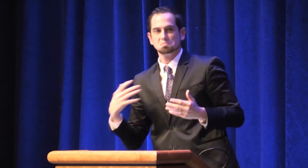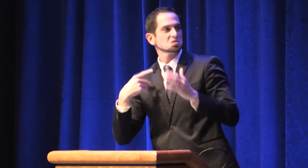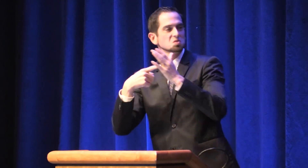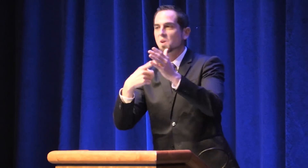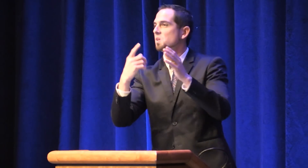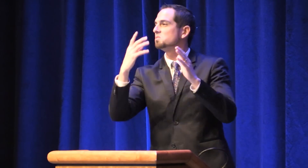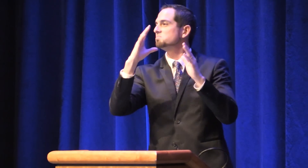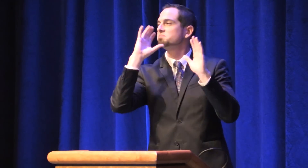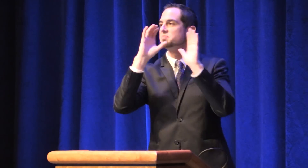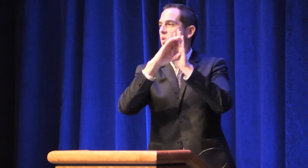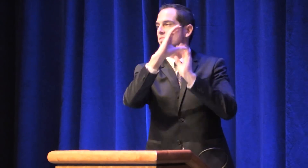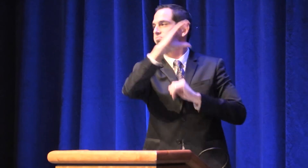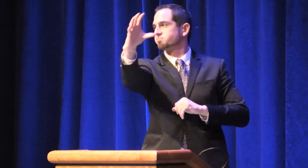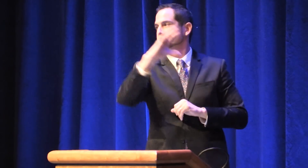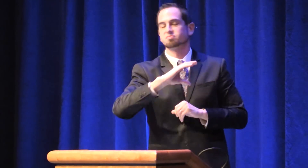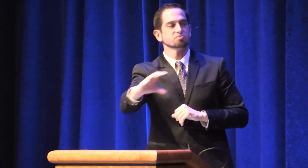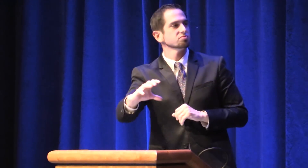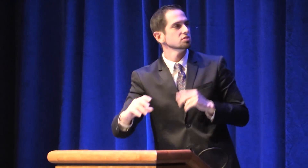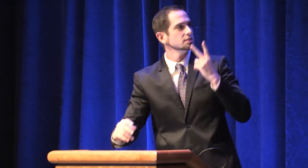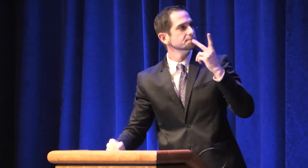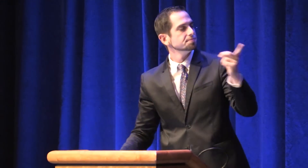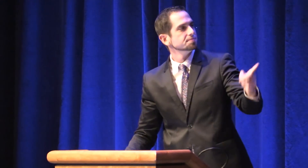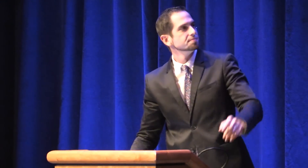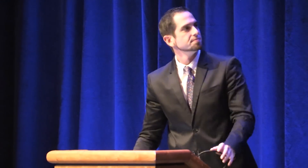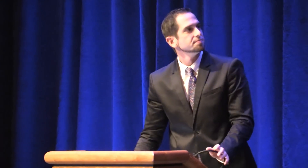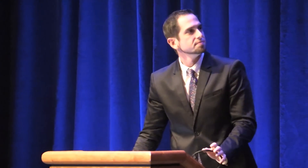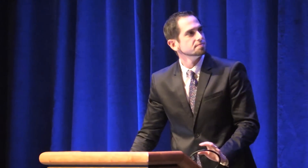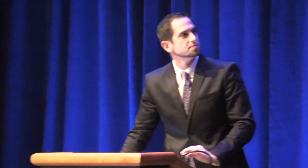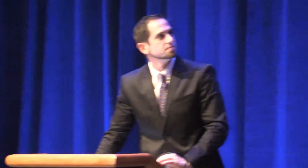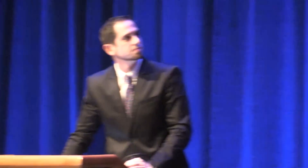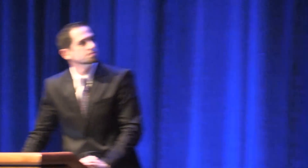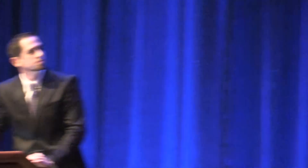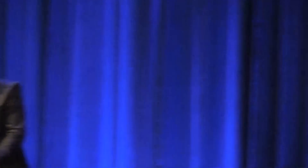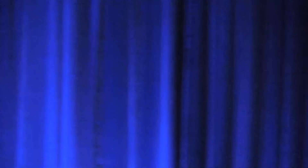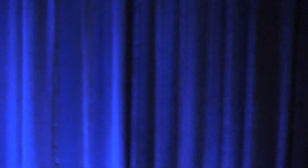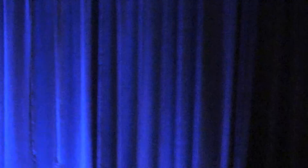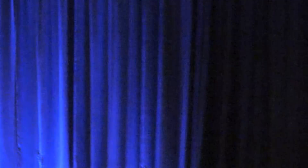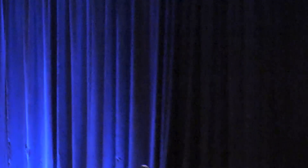able to really catapult them into mainstream society.